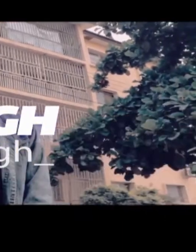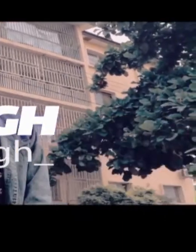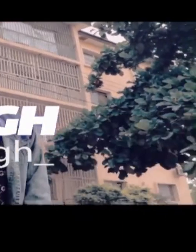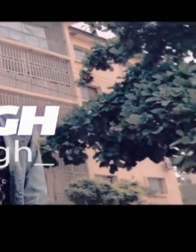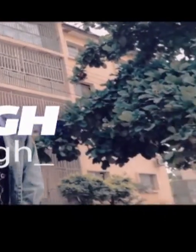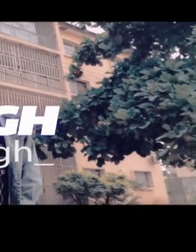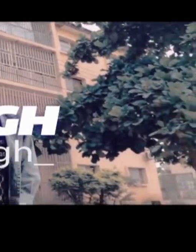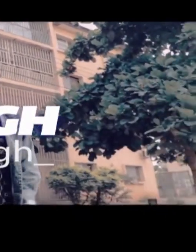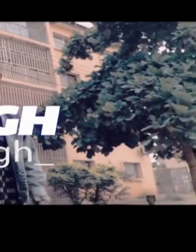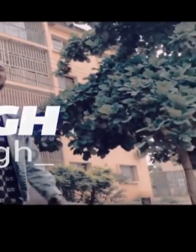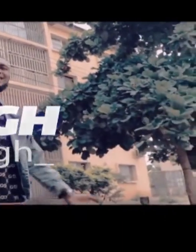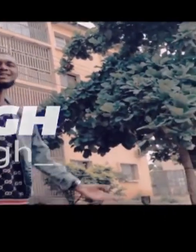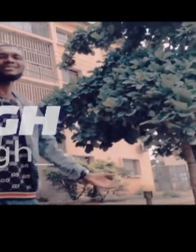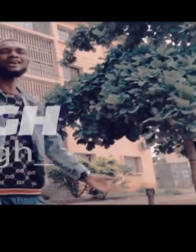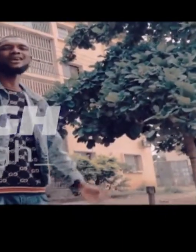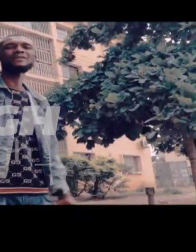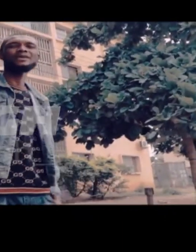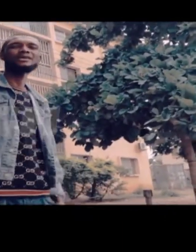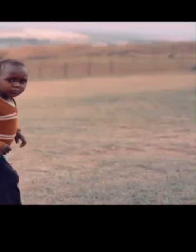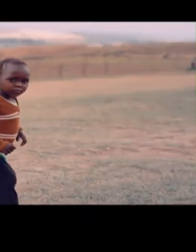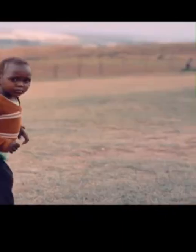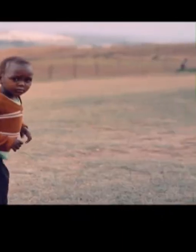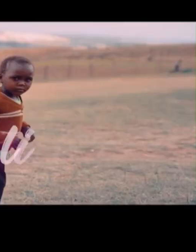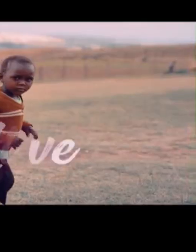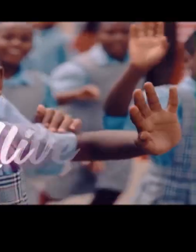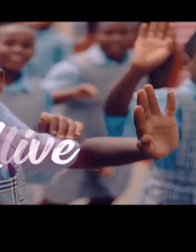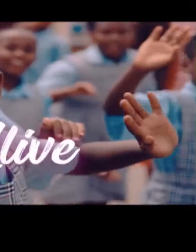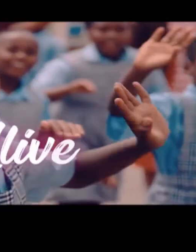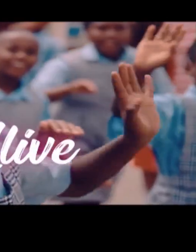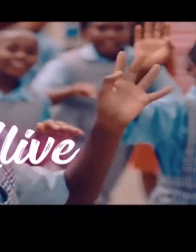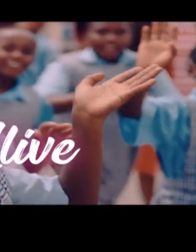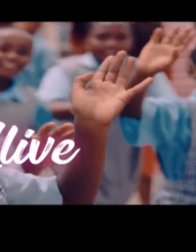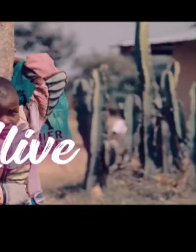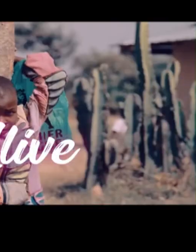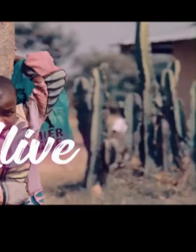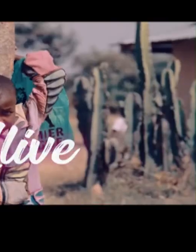Look at us, no one saw this coming.